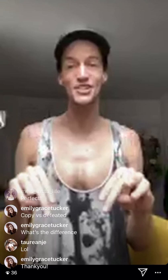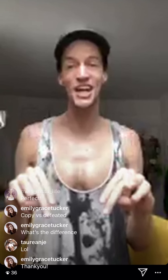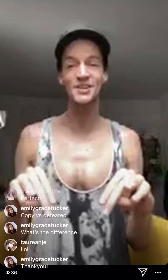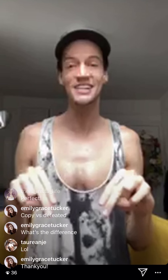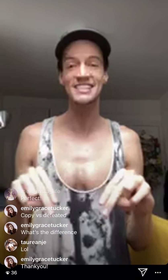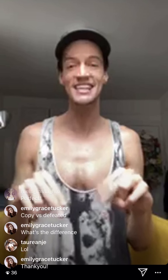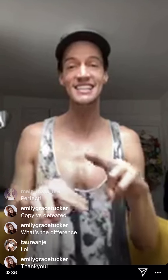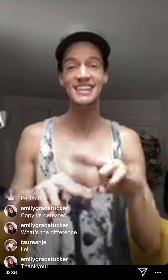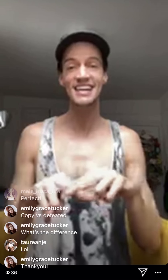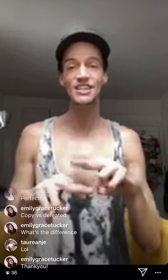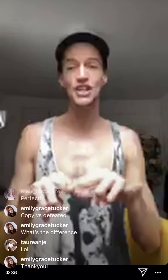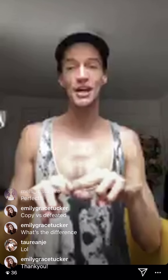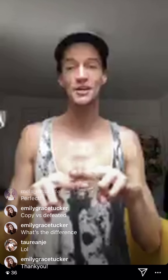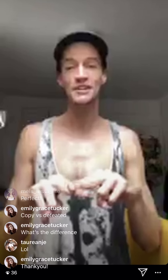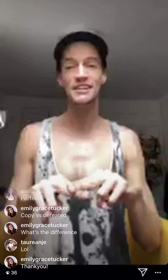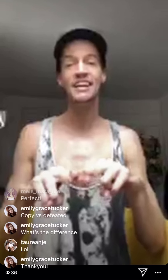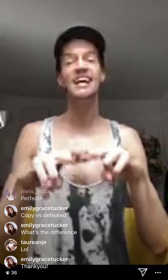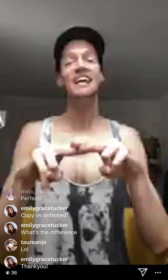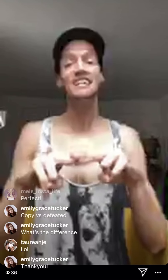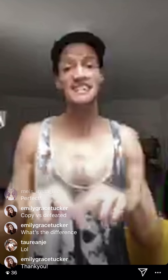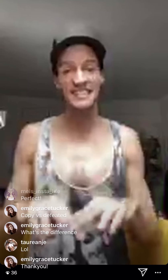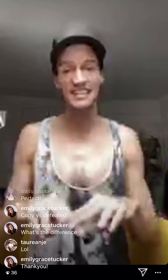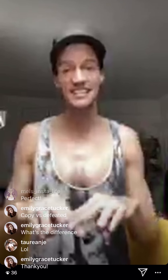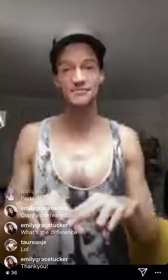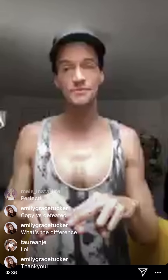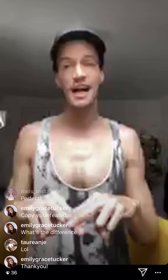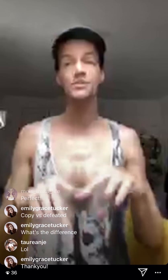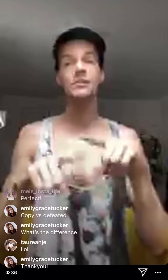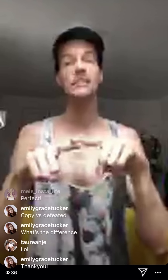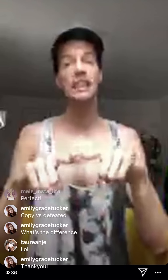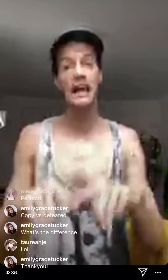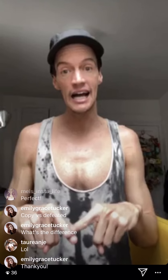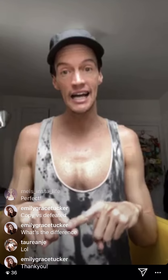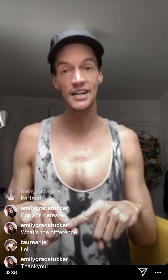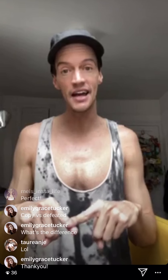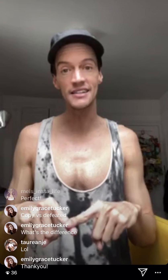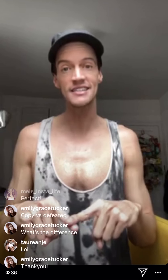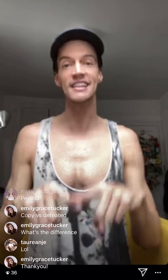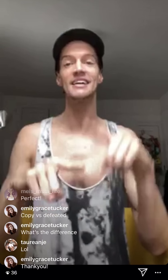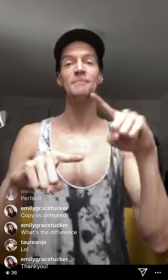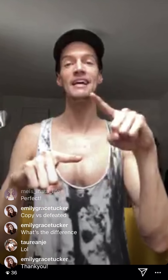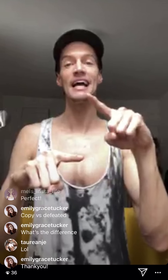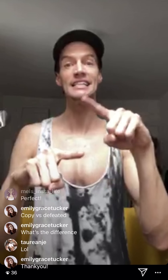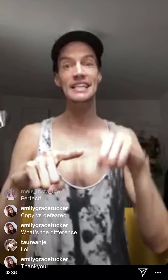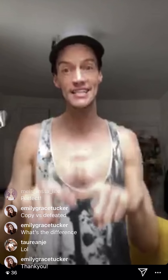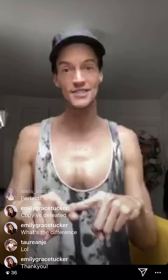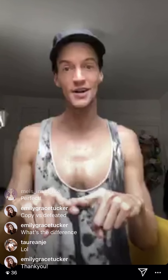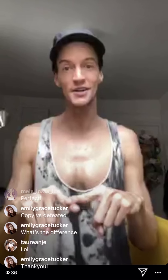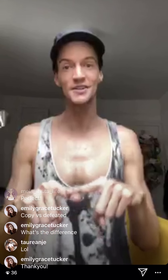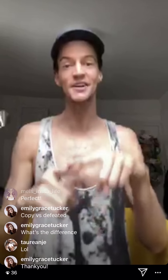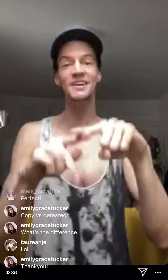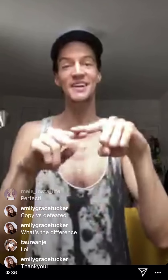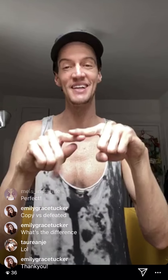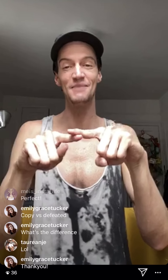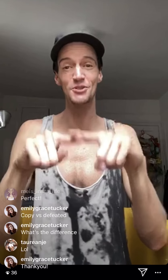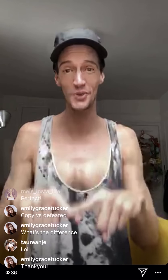and sit. Chair, sit. I rely on that sit. Like my ideas are, I'm